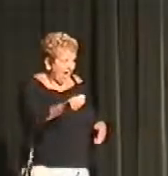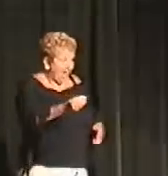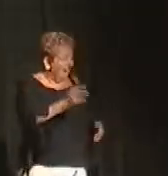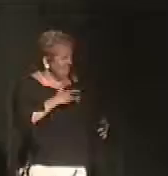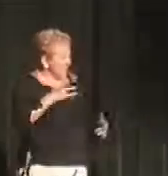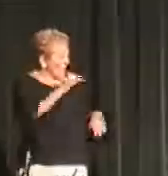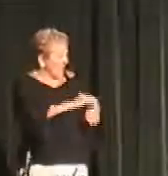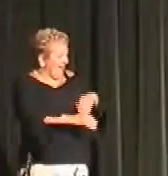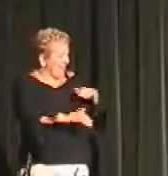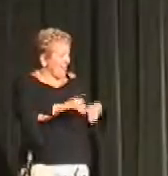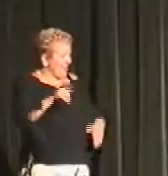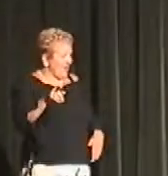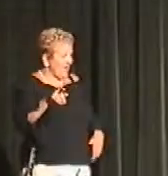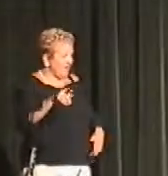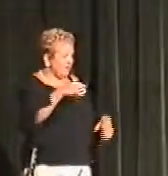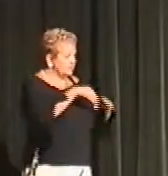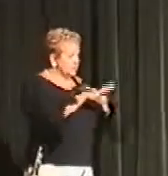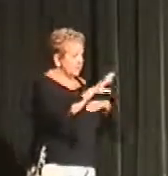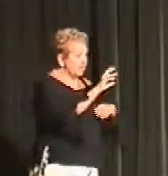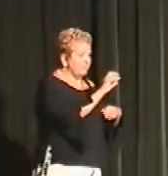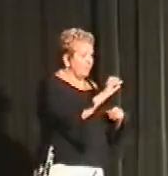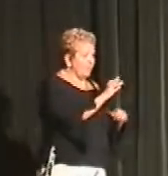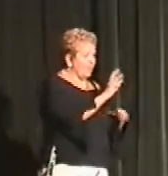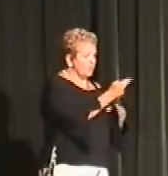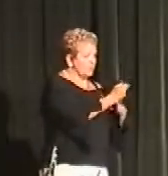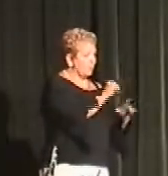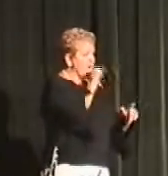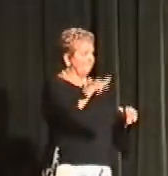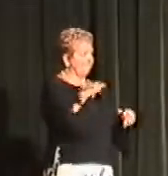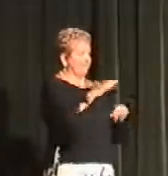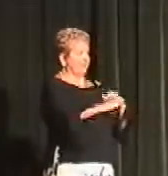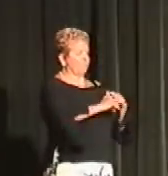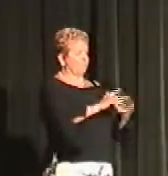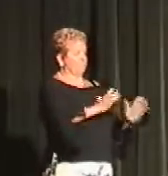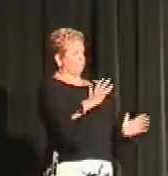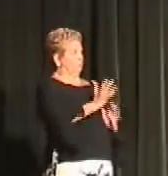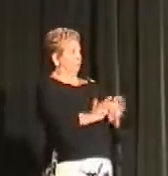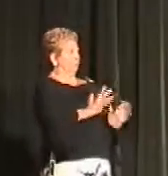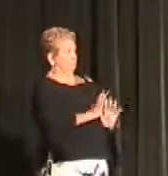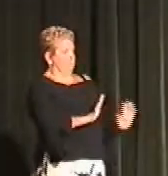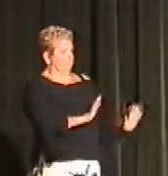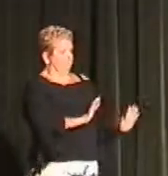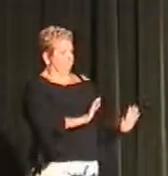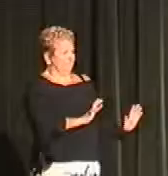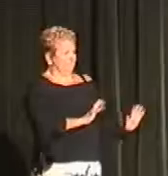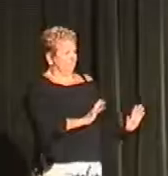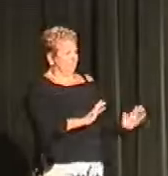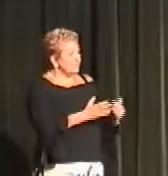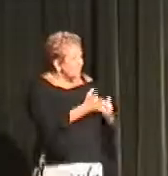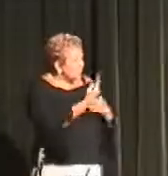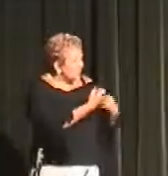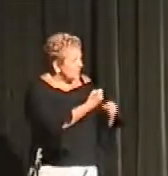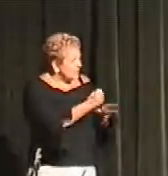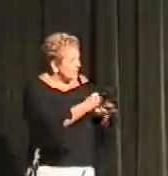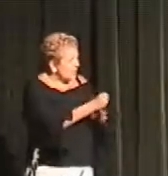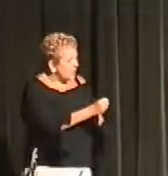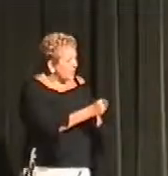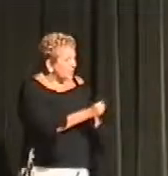at the St. Francis, you know, and I was almost a year sober. And, you know, I tried to do the things that were asked of me, you know, in